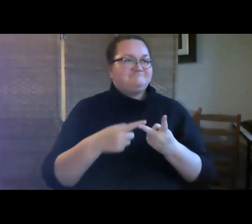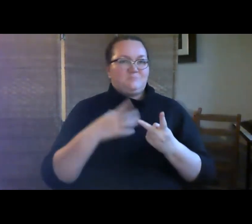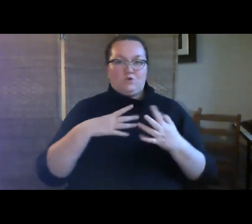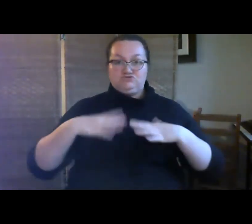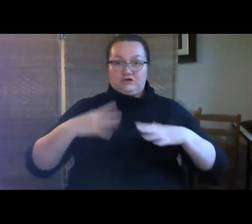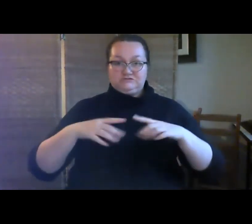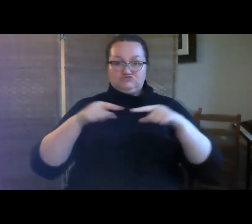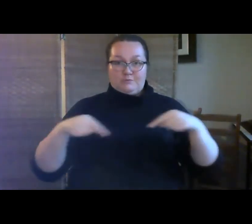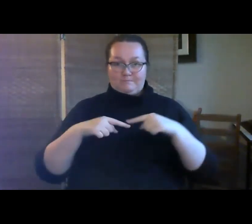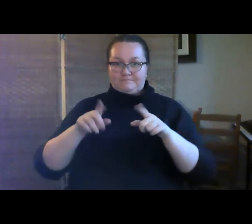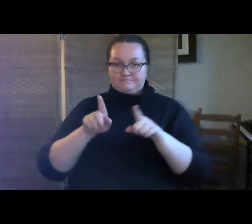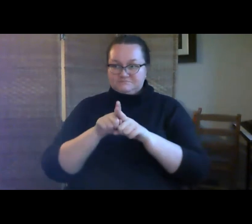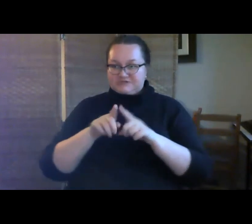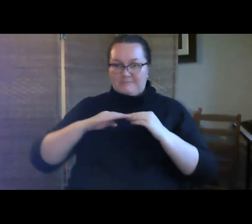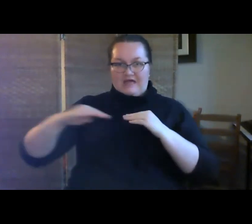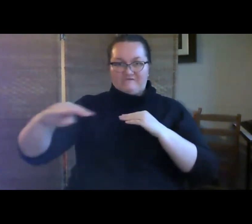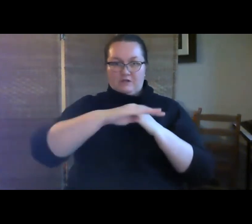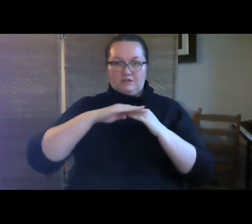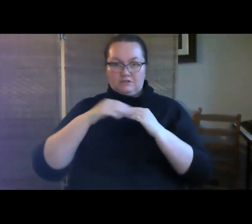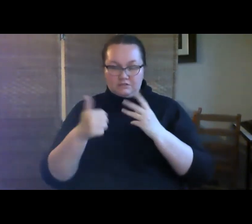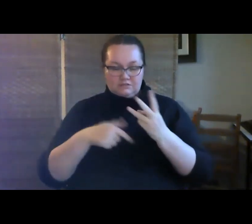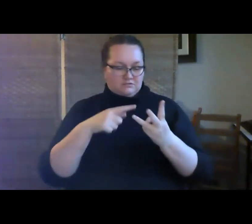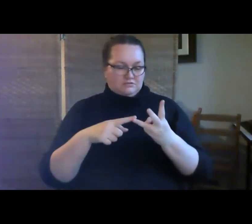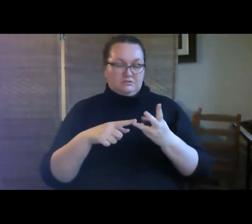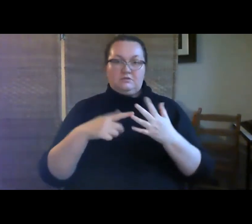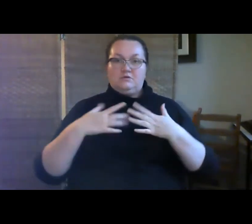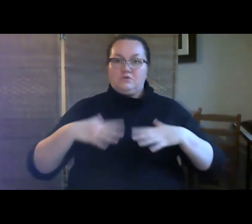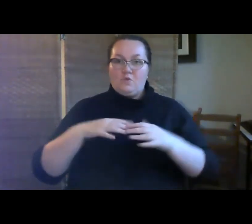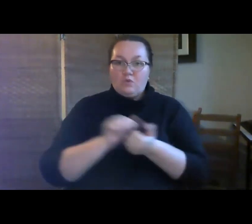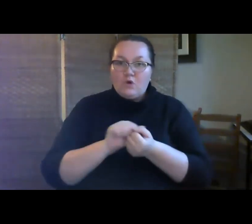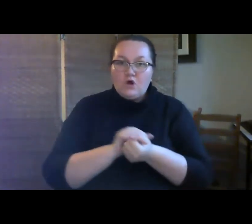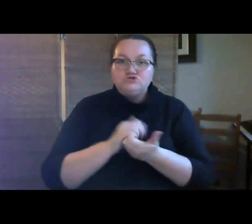clothes or costumes. Never assume anything.